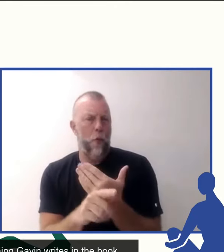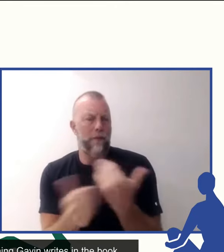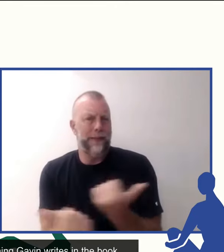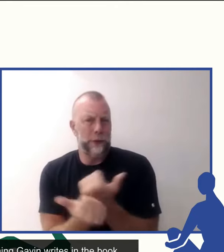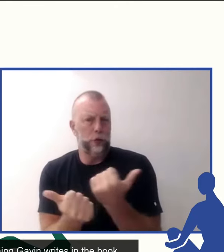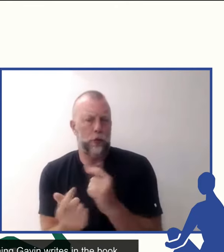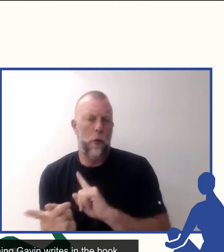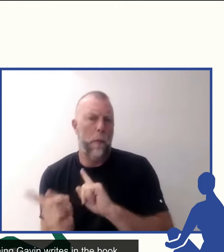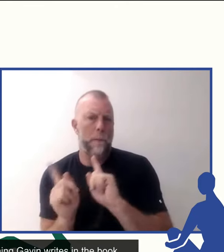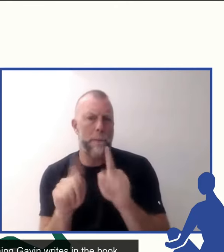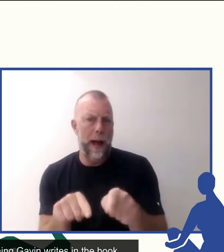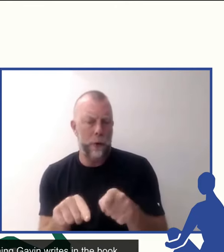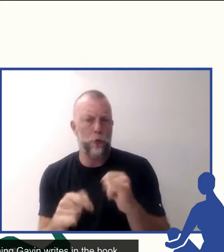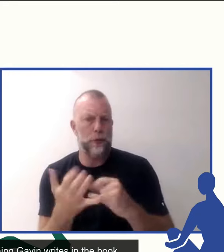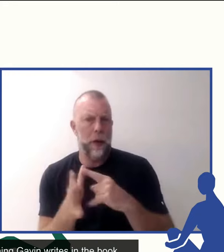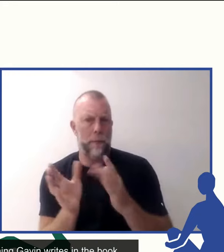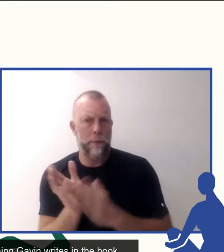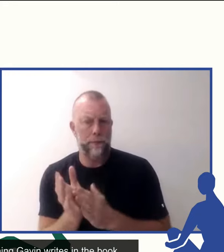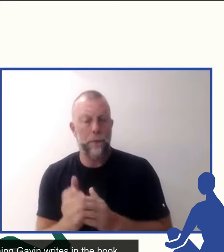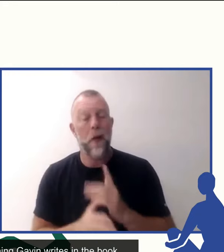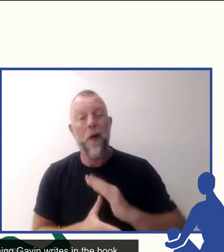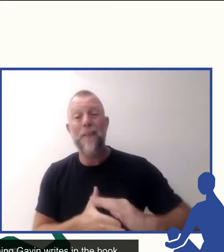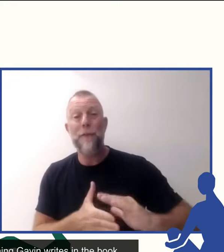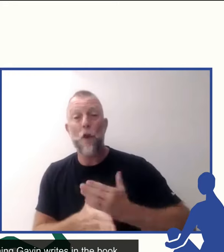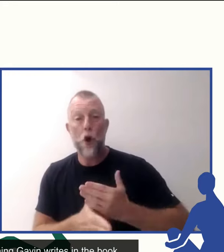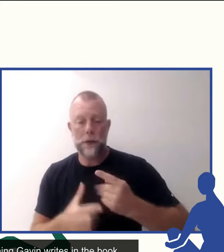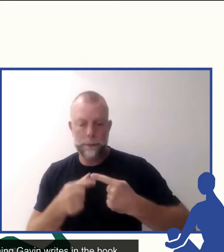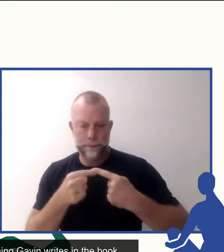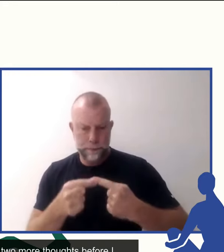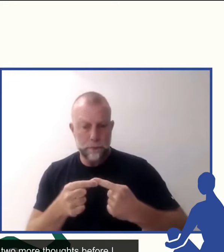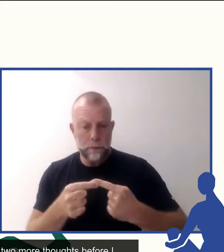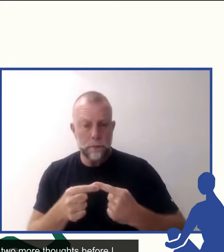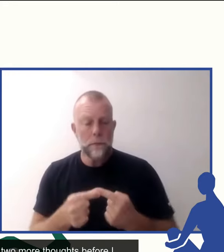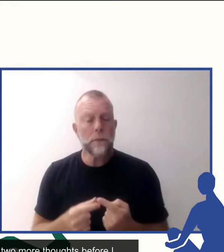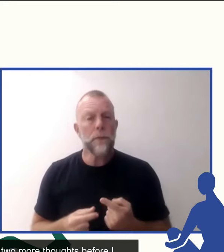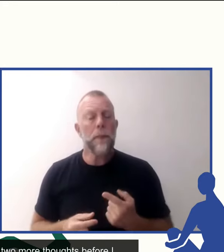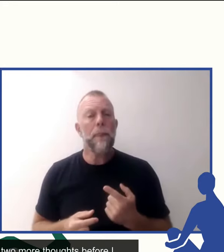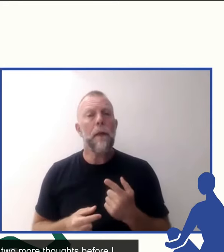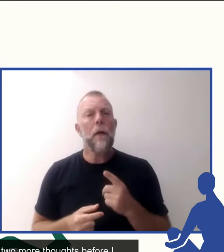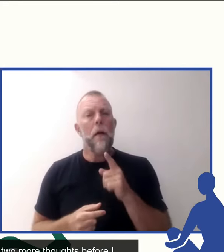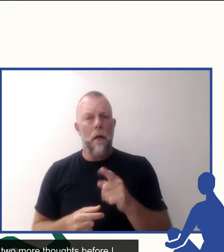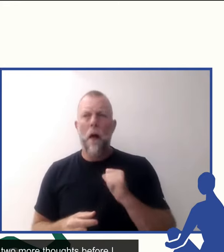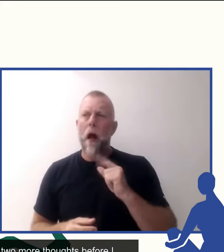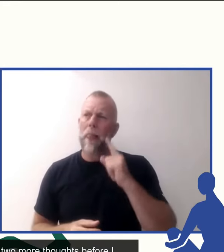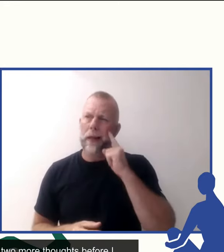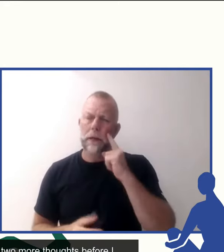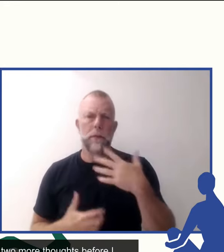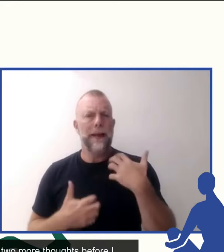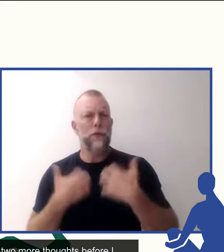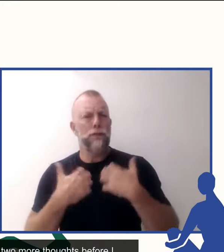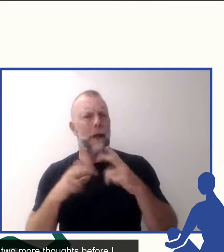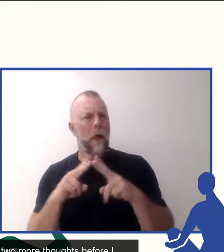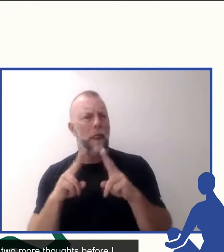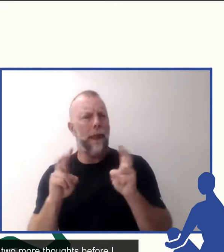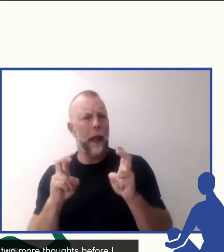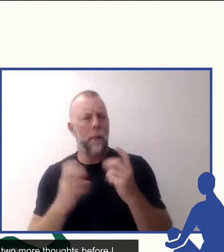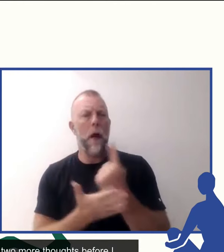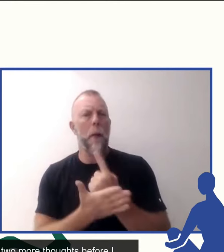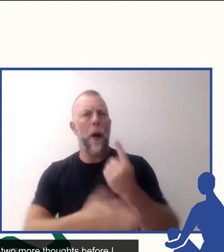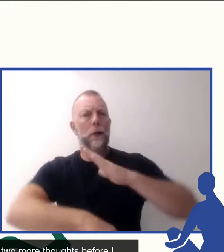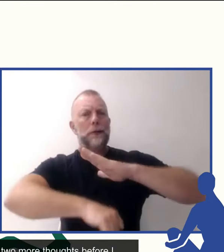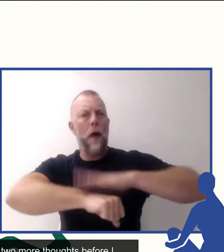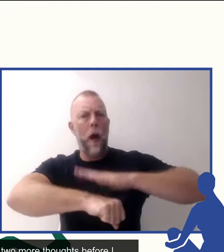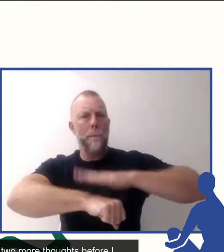hand back to Sam. The first is, I think there's an interesting theme about time when we think